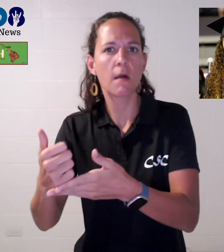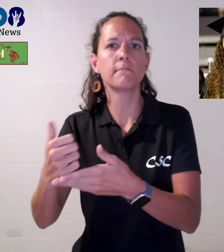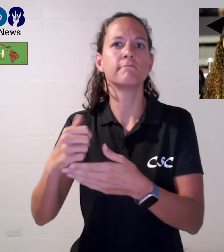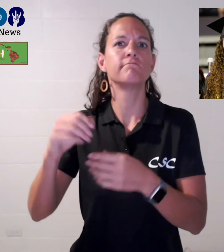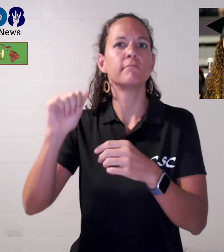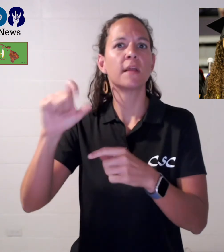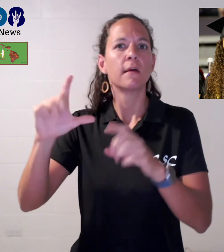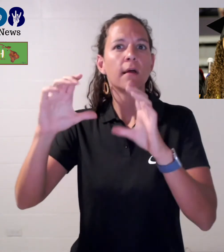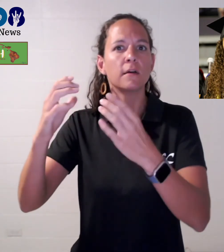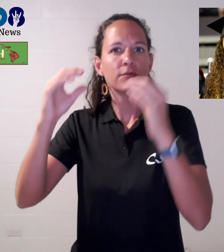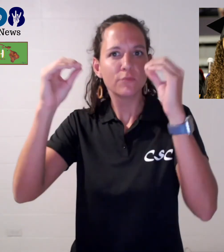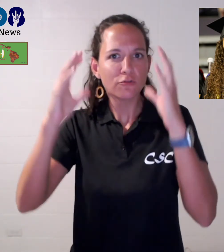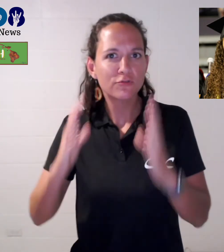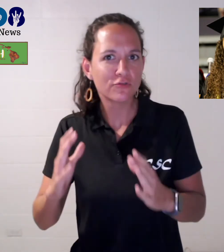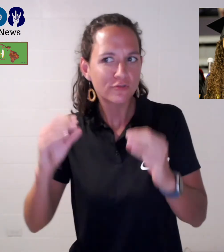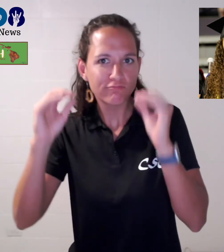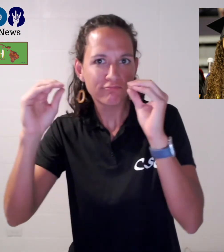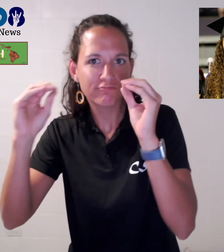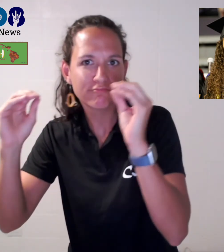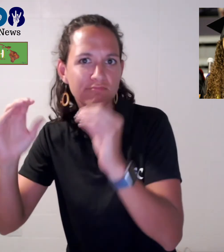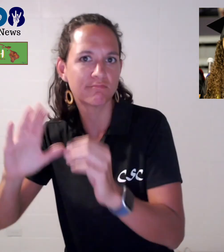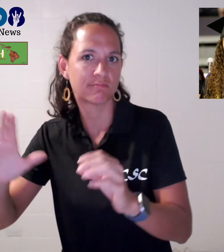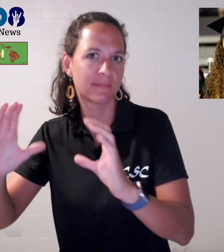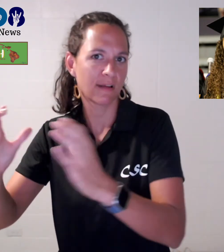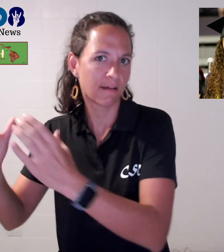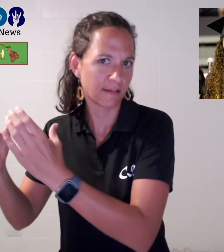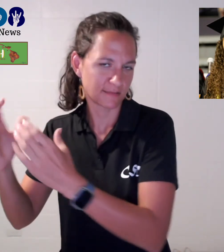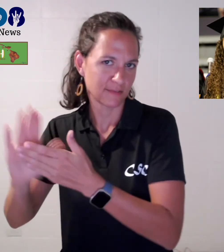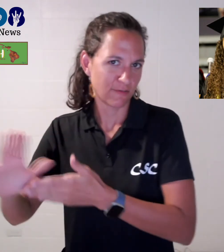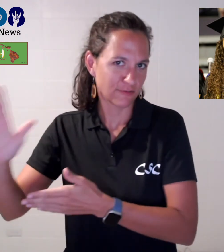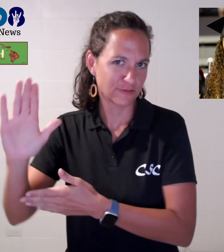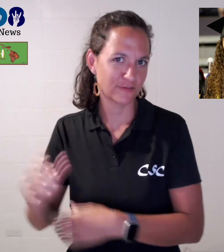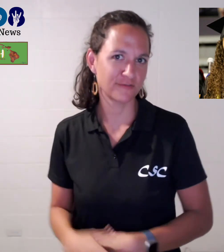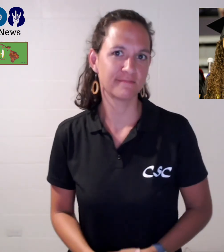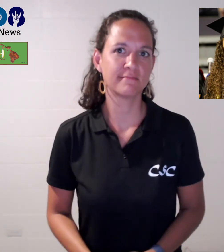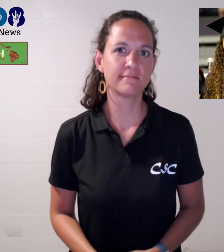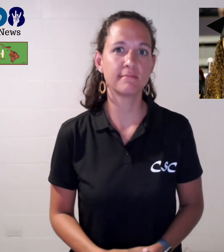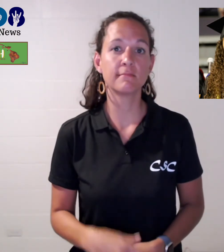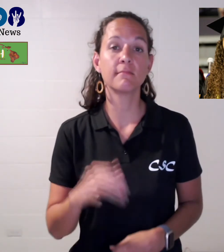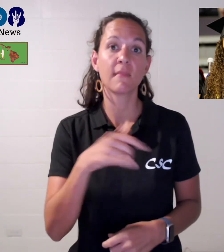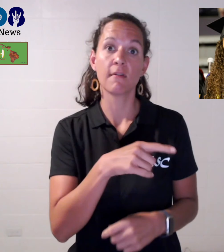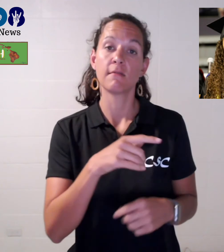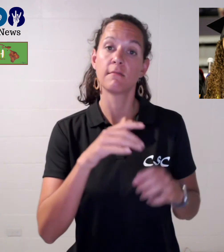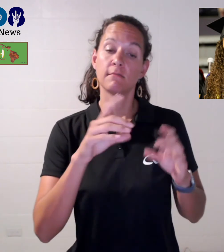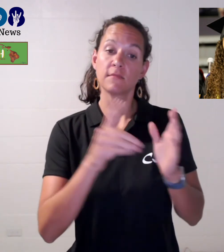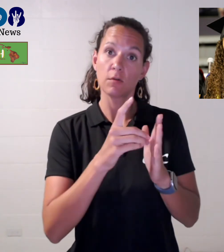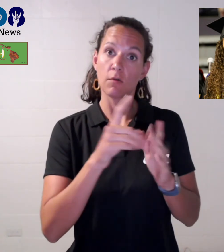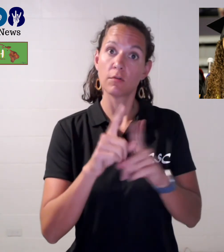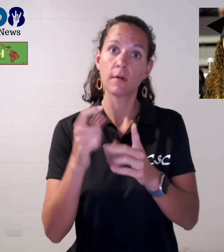young users of ASL. Her work will also help ASL classroom instructors who teach ASL